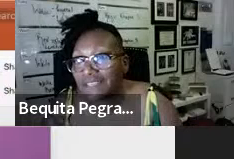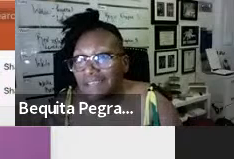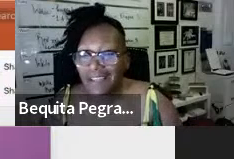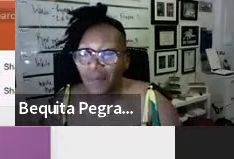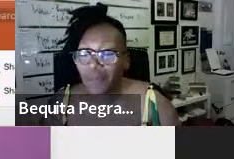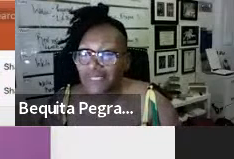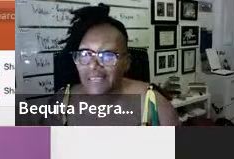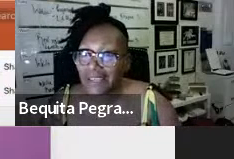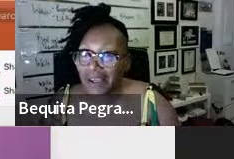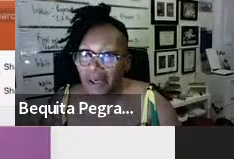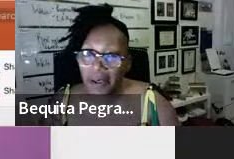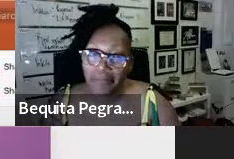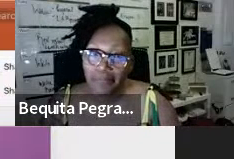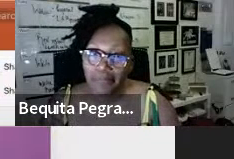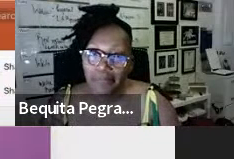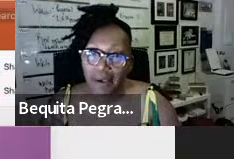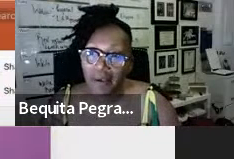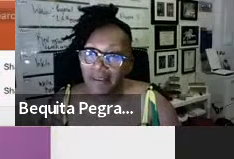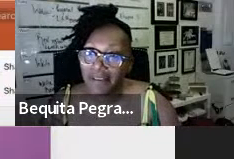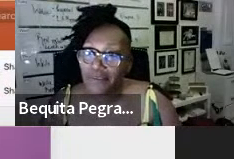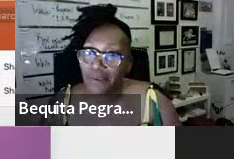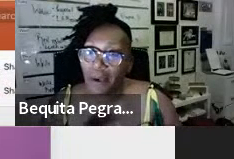give almost like a